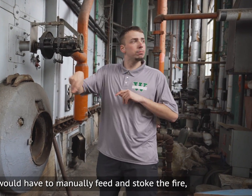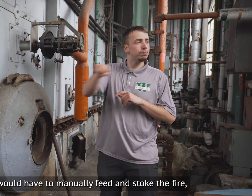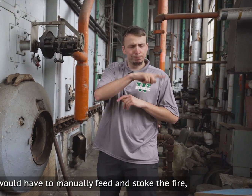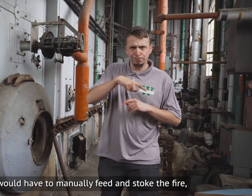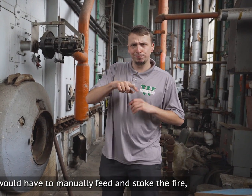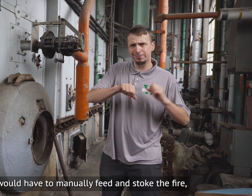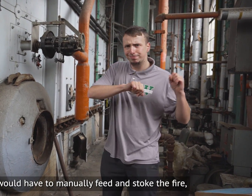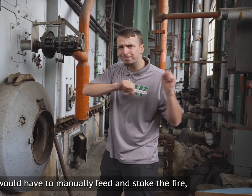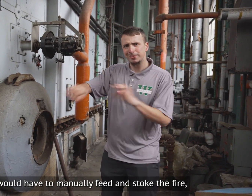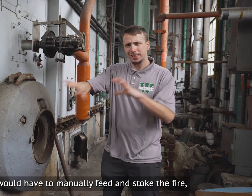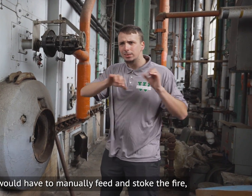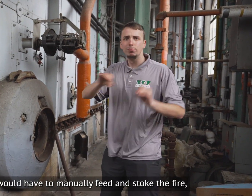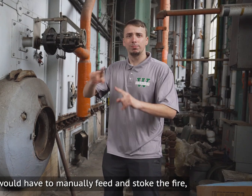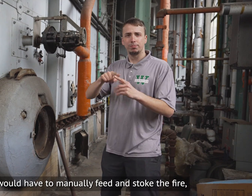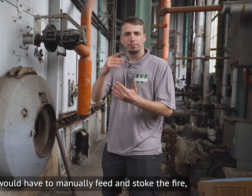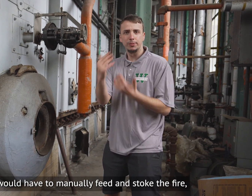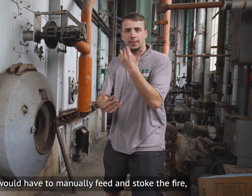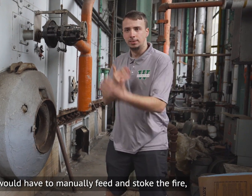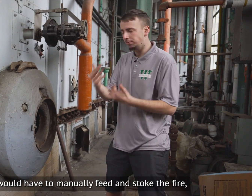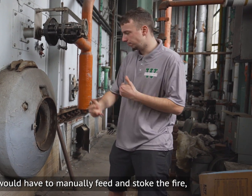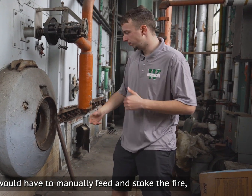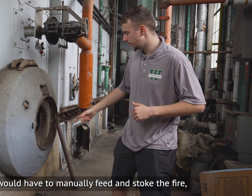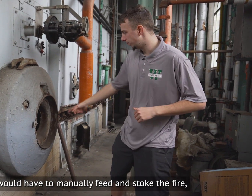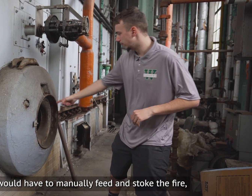Someone would have to manually feed and stoke the fire,